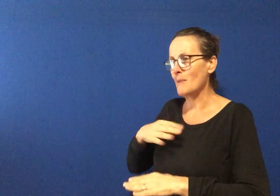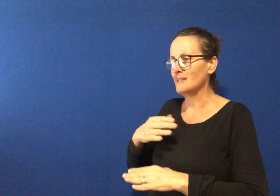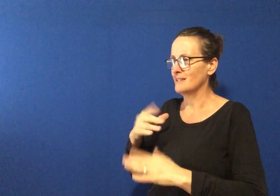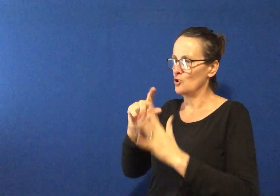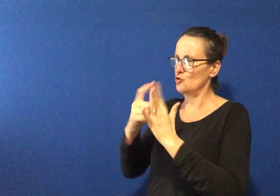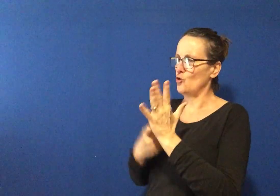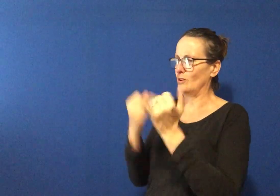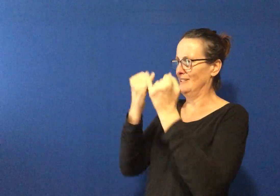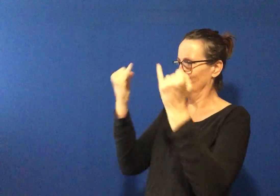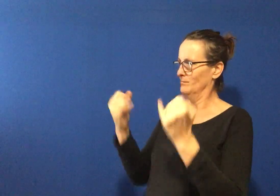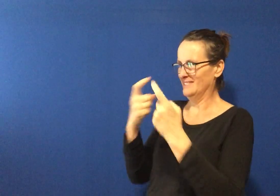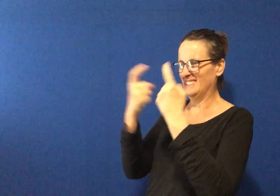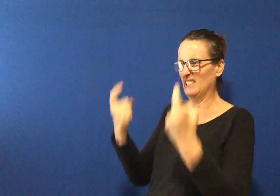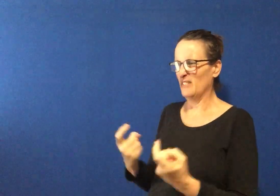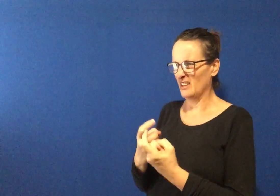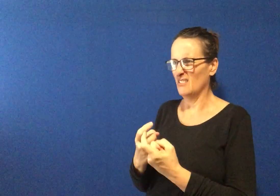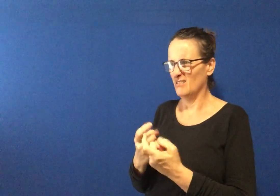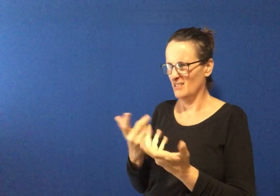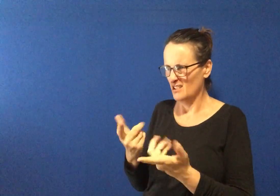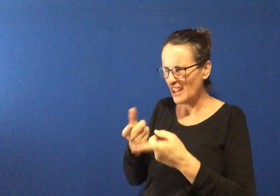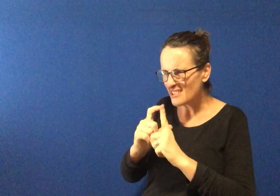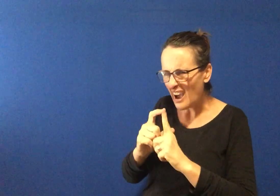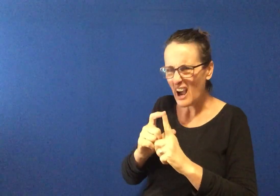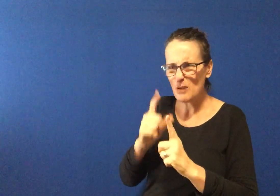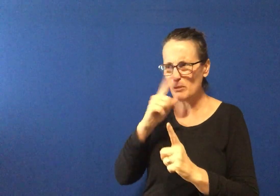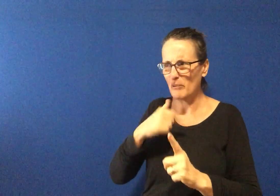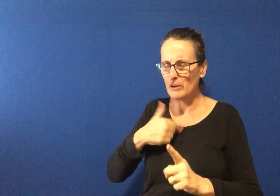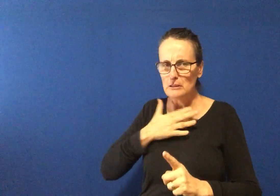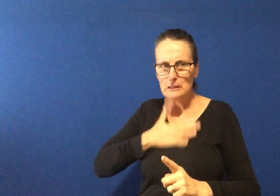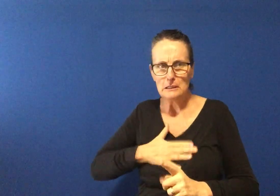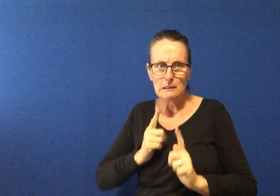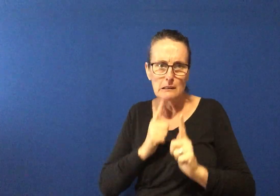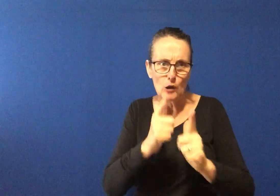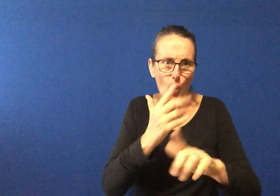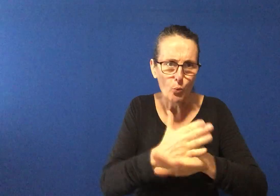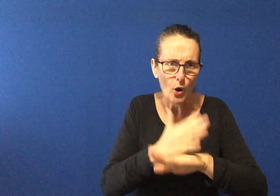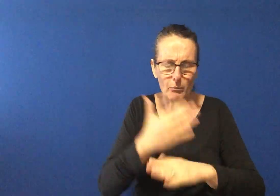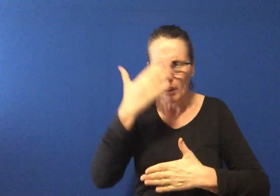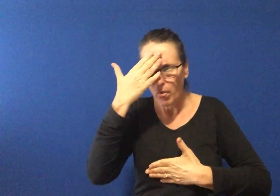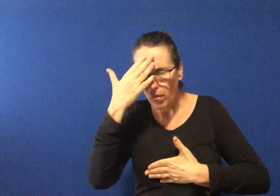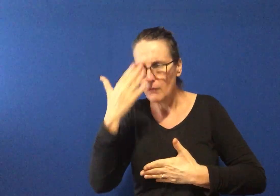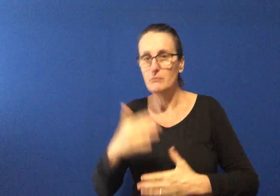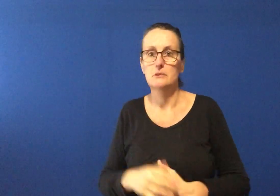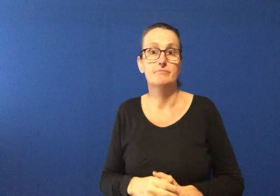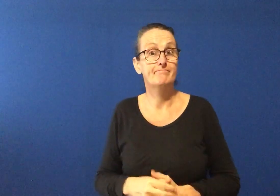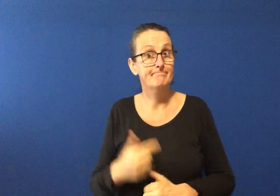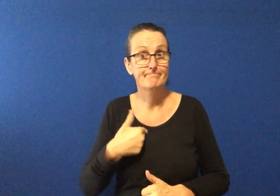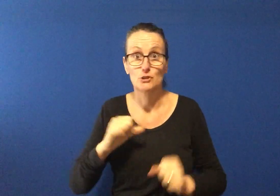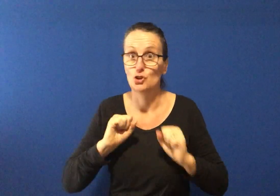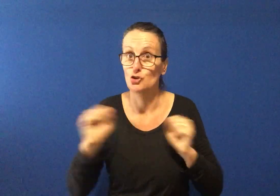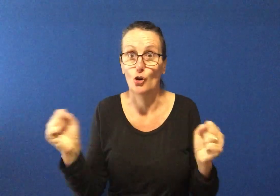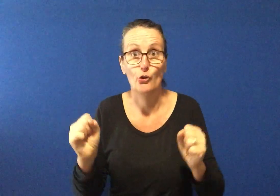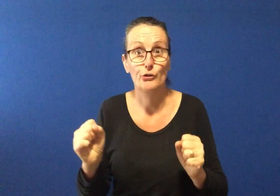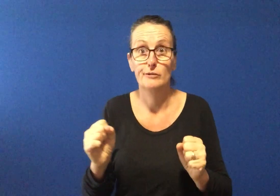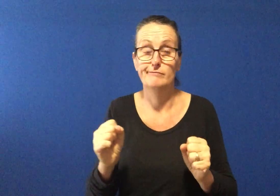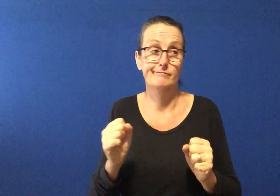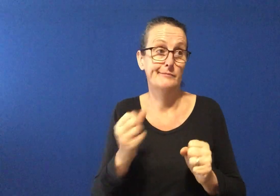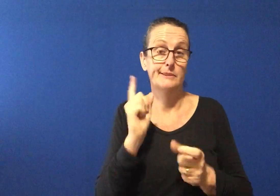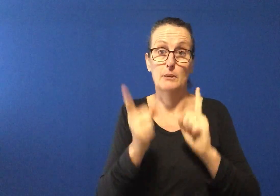hard for people to stay at home if they've got symptoms. So how do we combat this? I mean, it's breathtaking how stupid the authorities can be and how